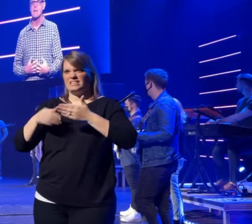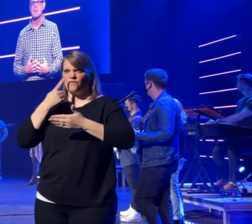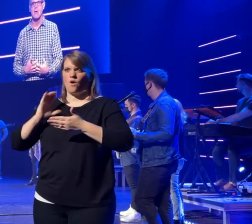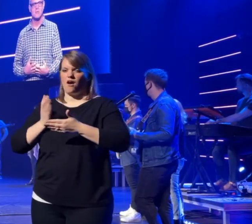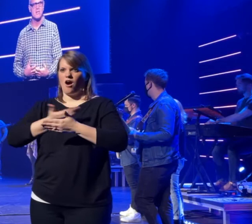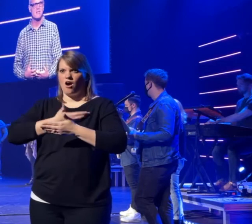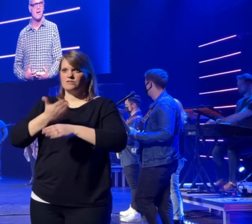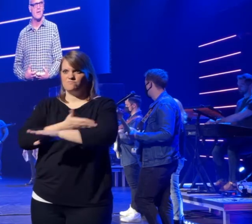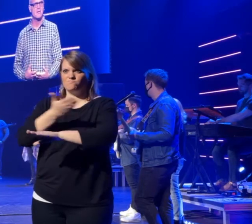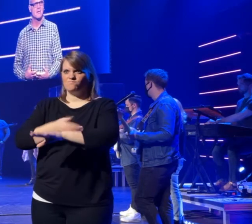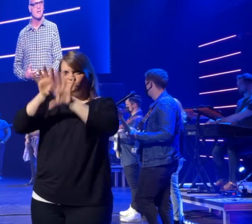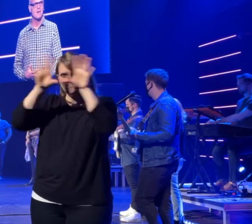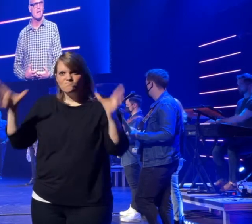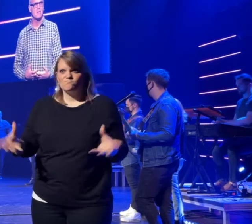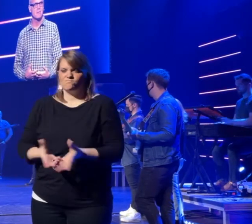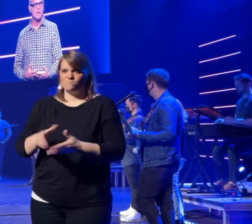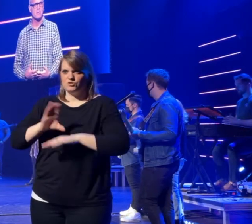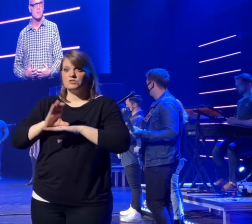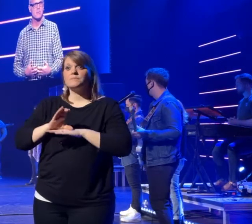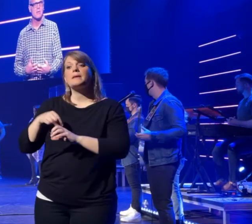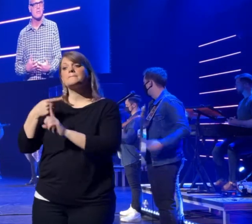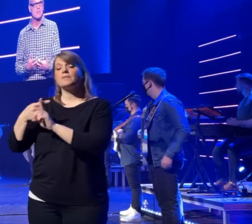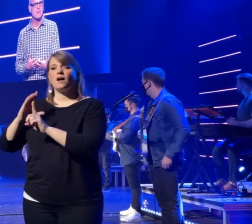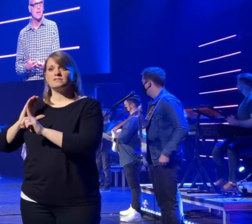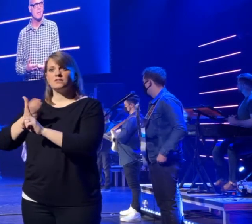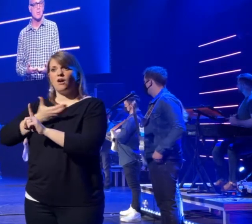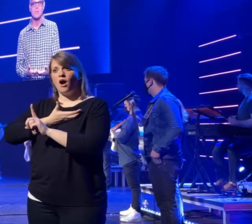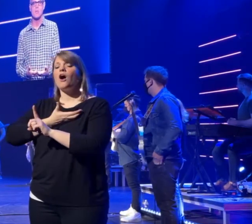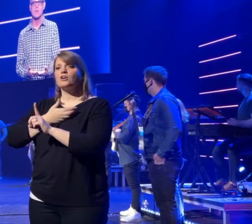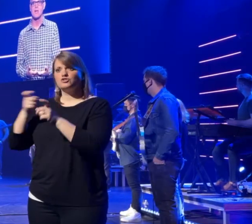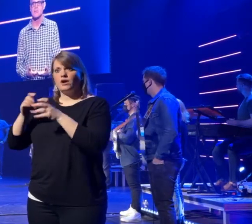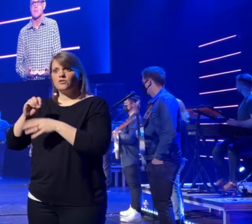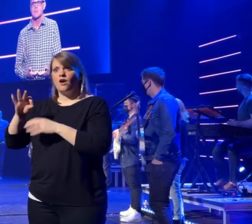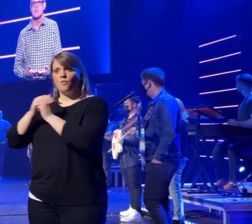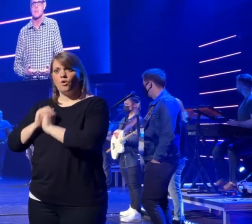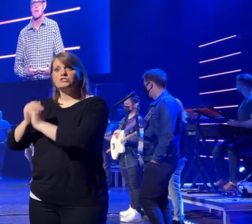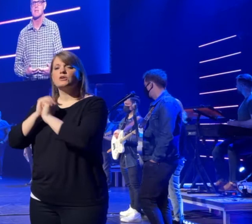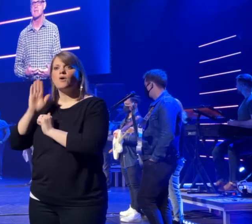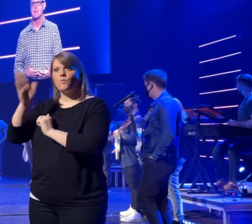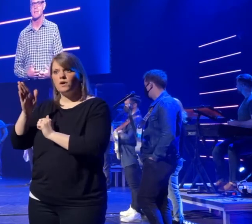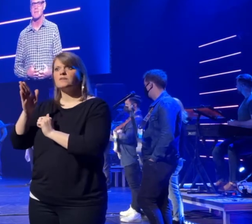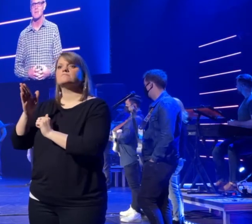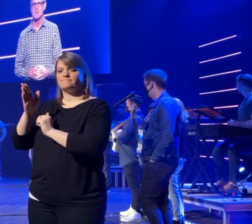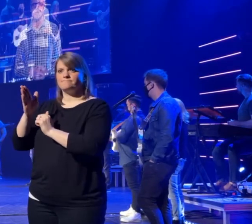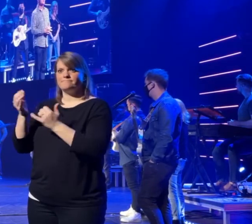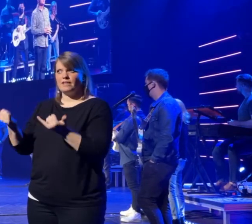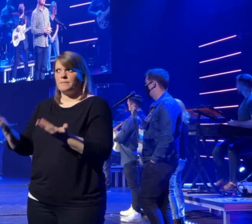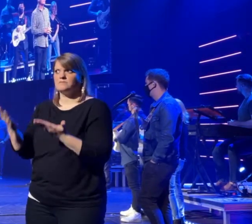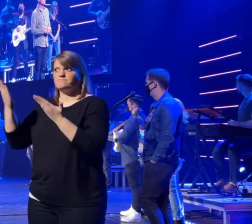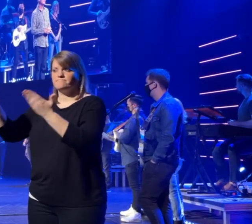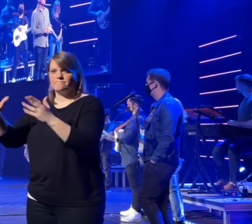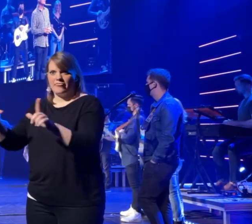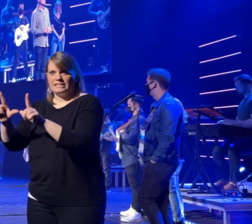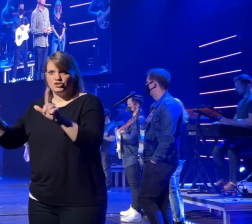Ian, also Jason Harris, our director of worship here, is going to be put forward for a licensure, which expands his ministry muscles a little